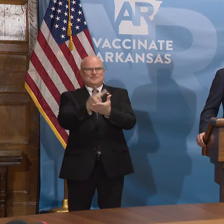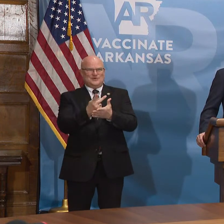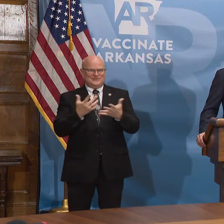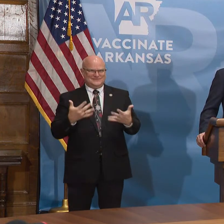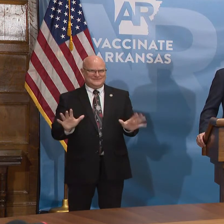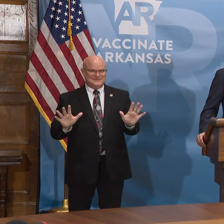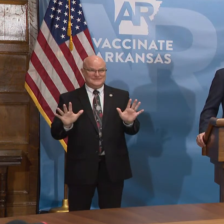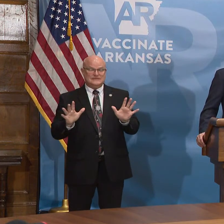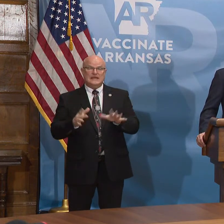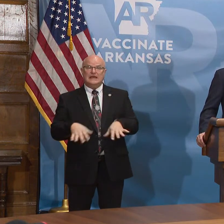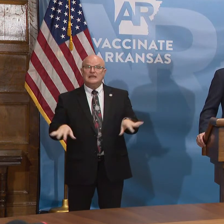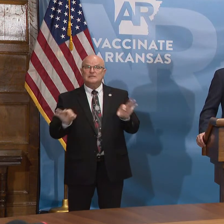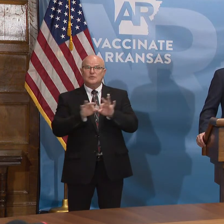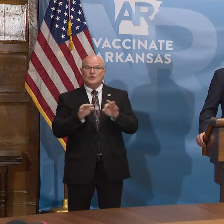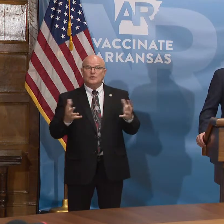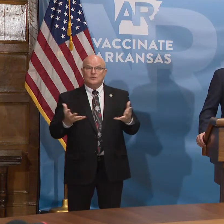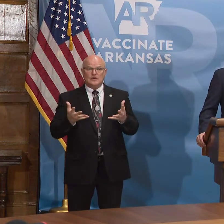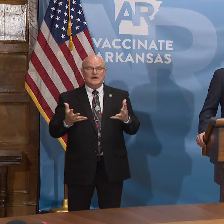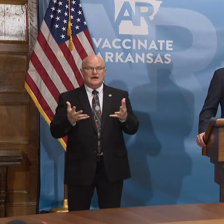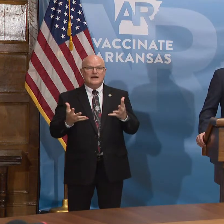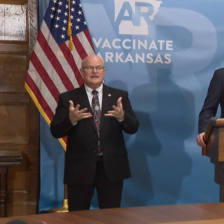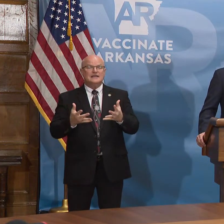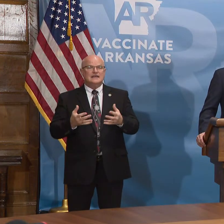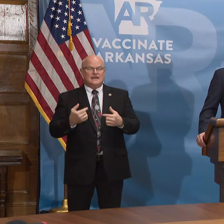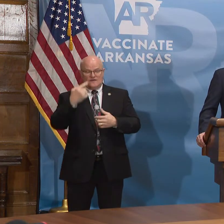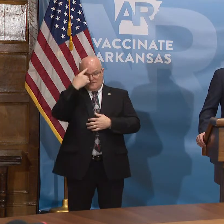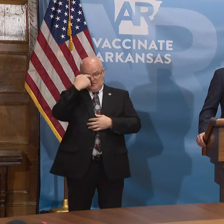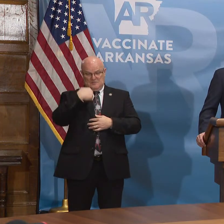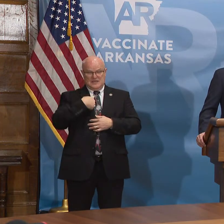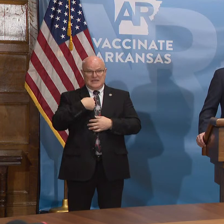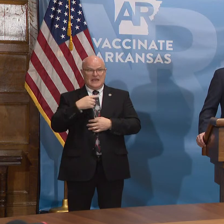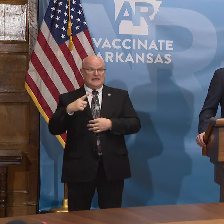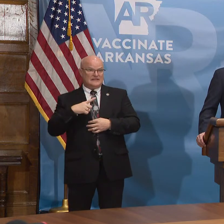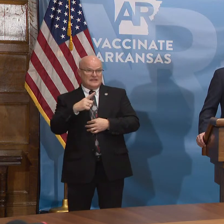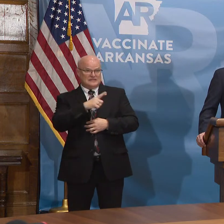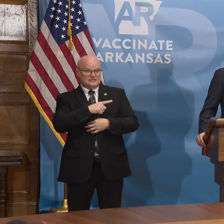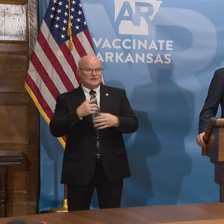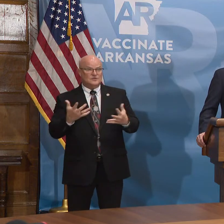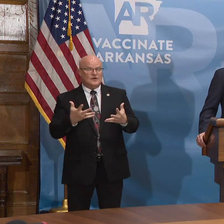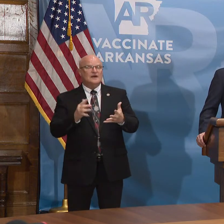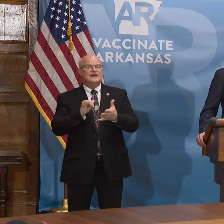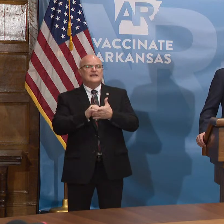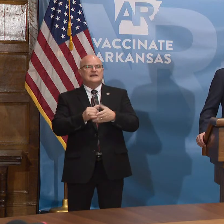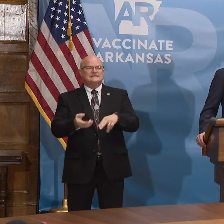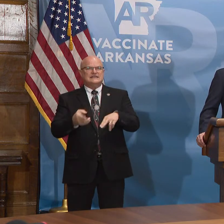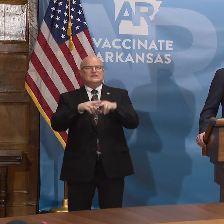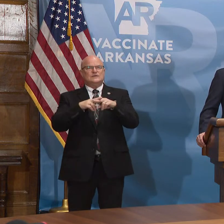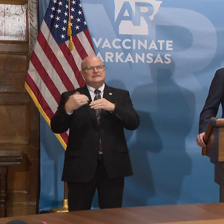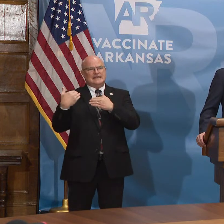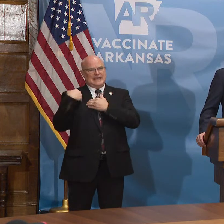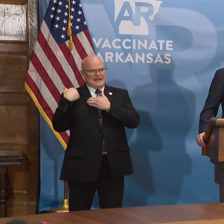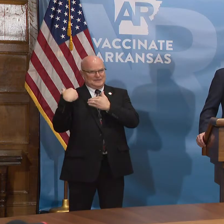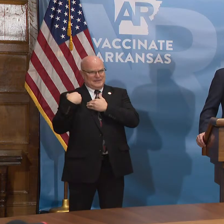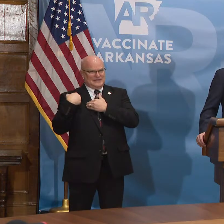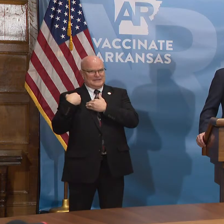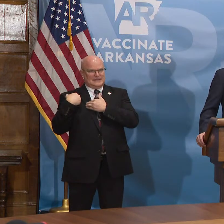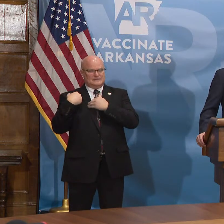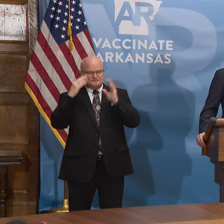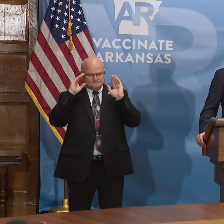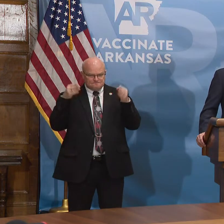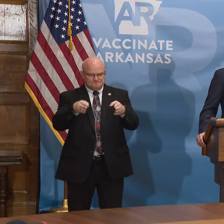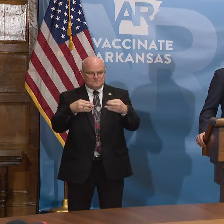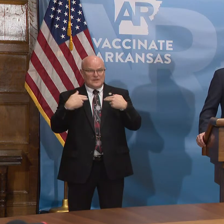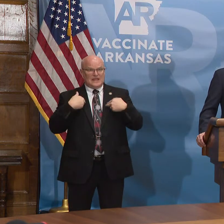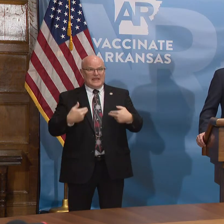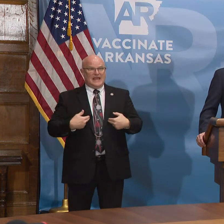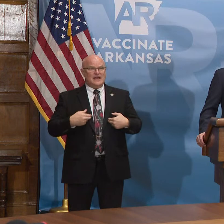very importantly, what was important to me and to the legislature was increased accountability, concentrate on